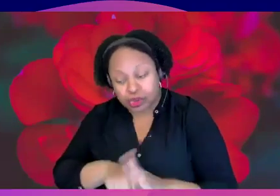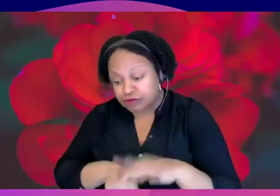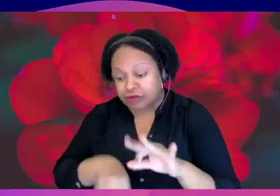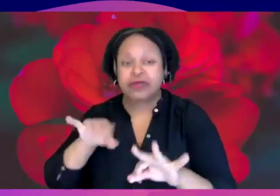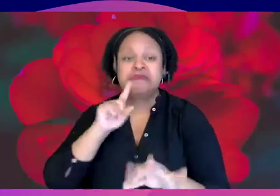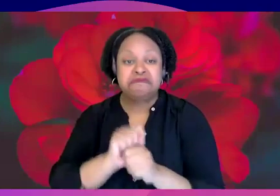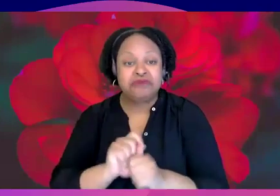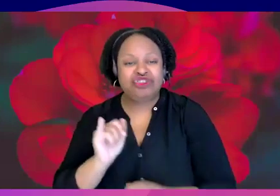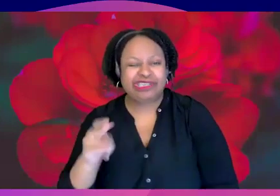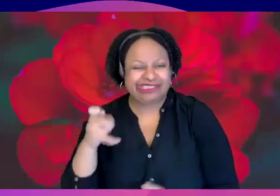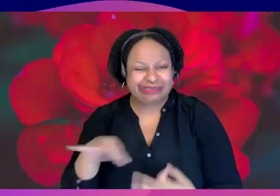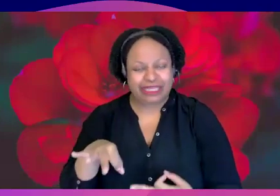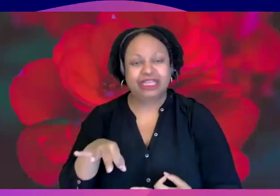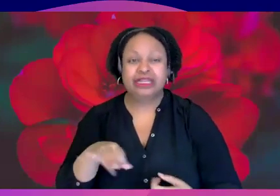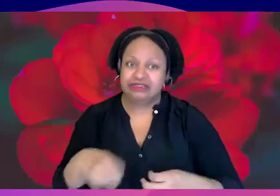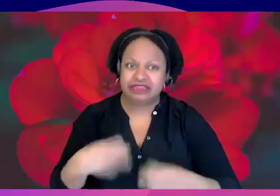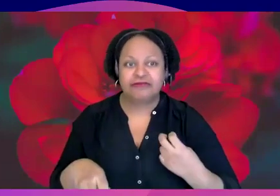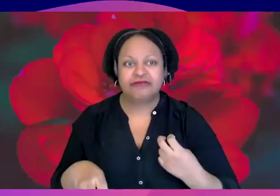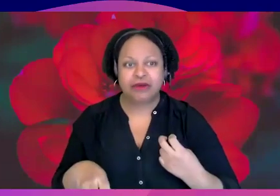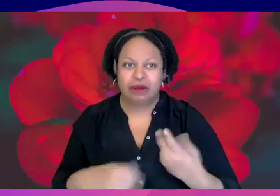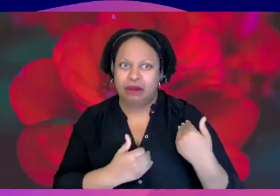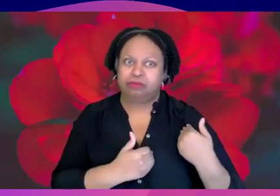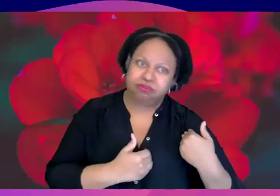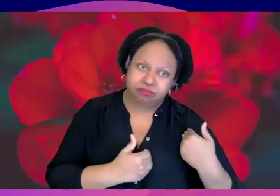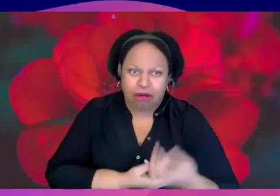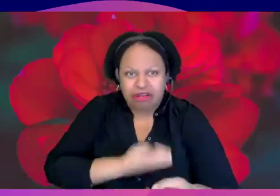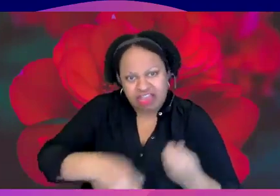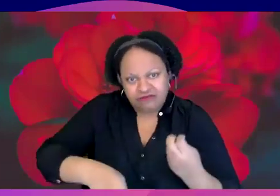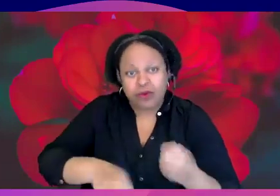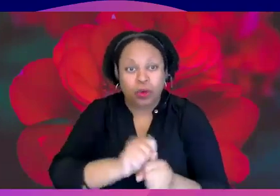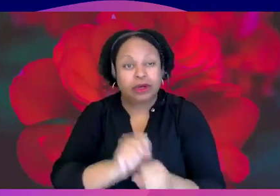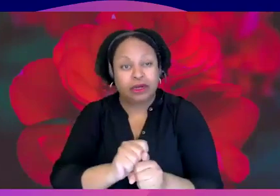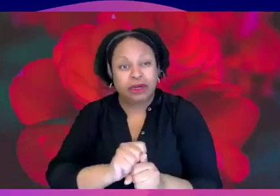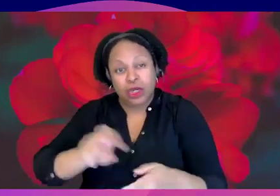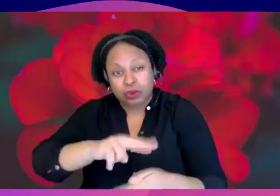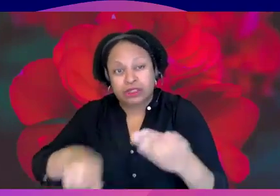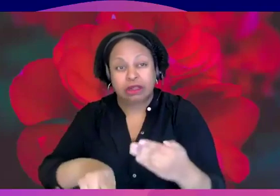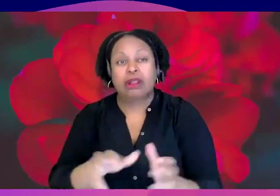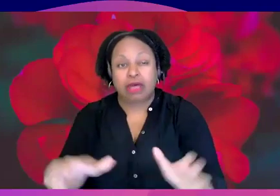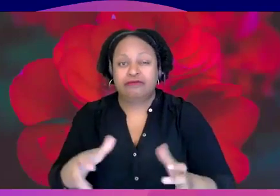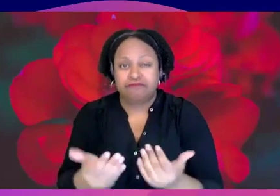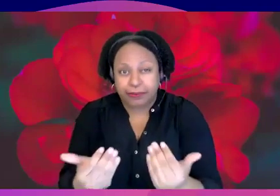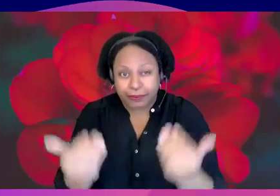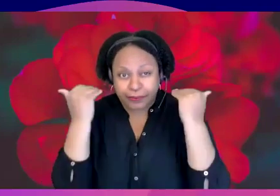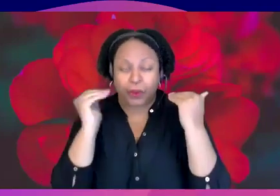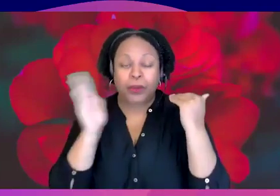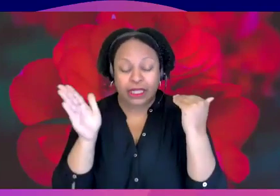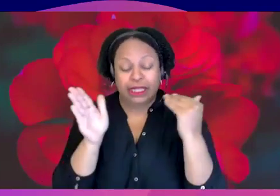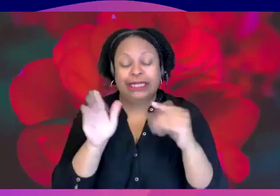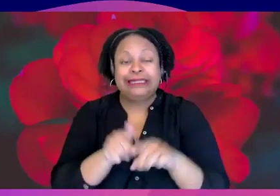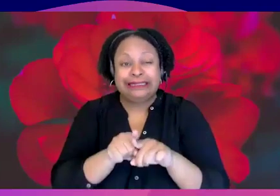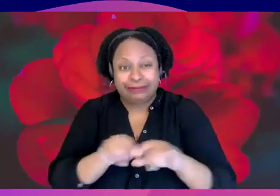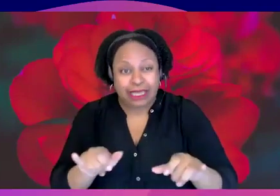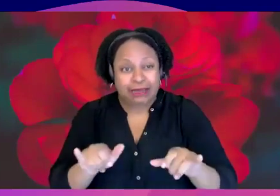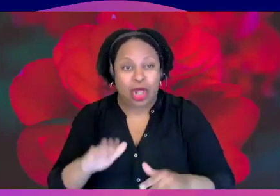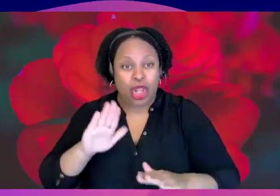as Jen was talking about, this is difficult and taxing work, which can result in a lot of overwhelm, alongside often